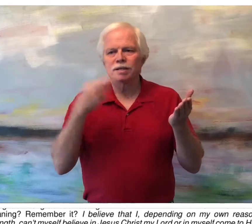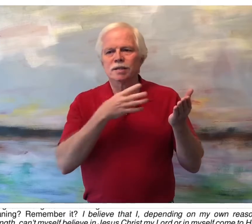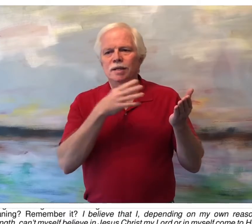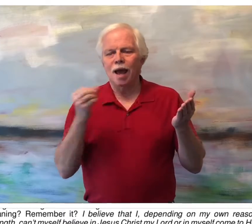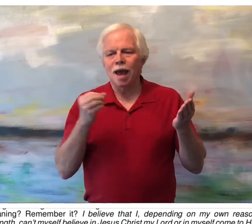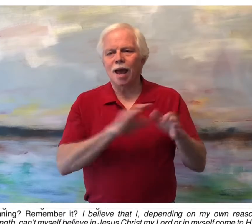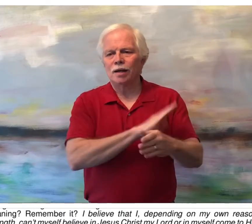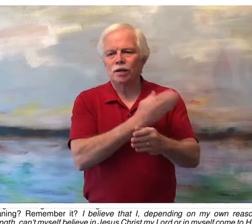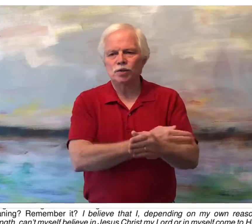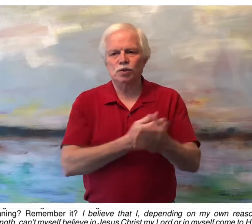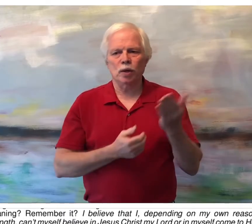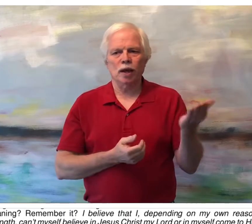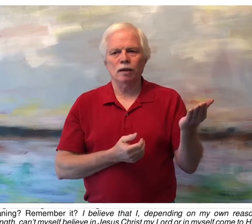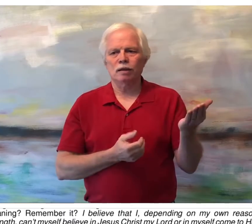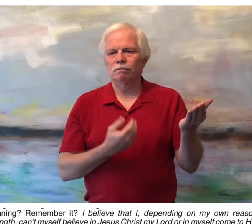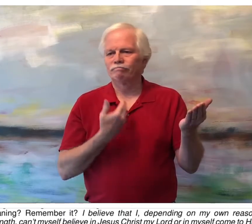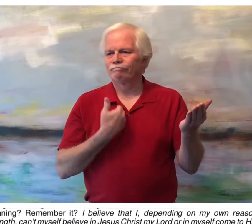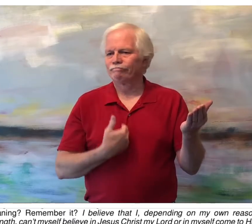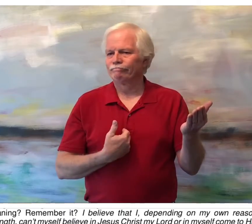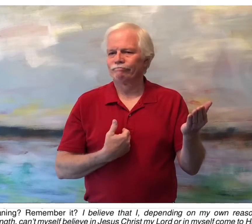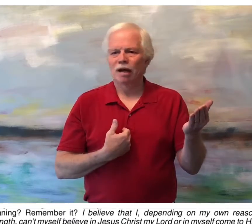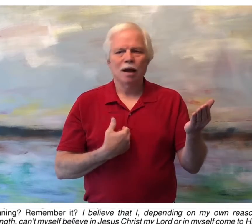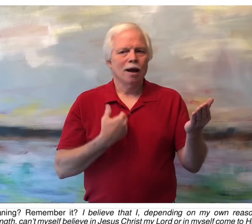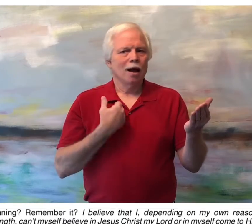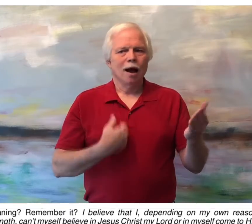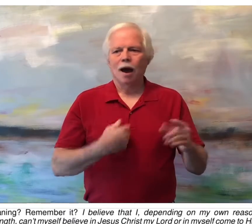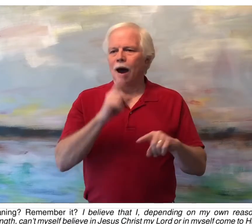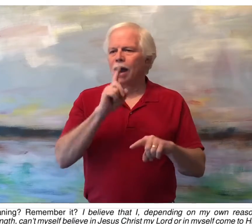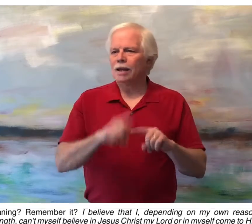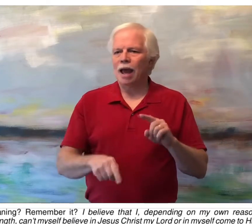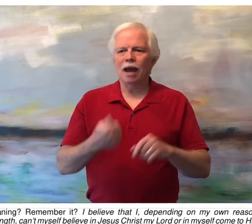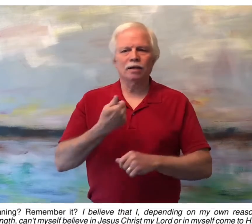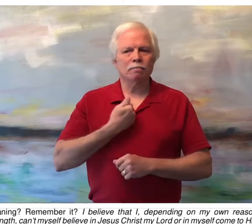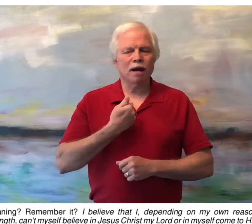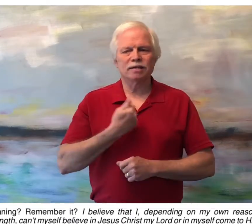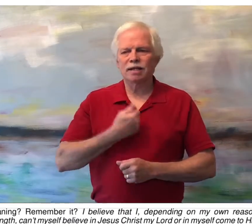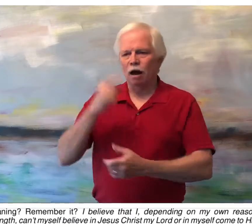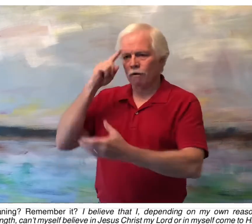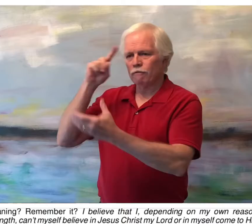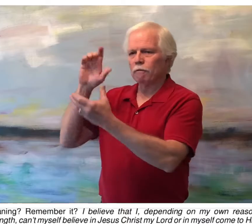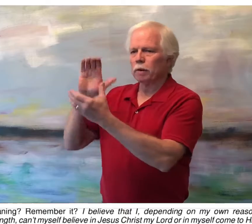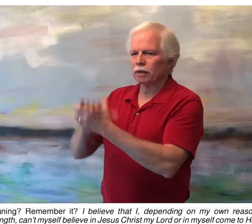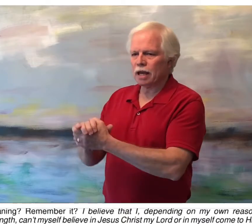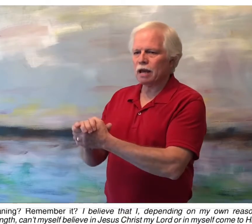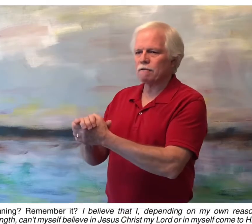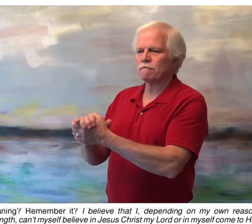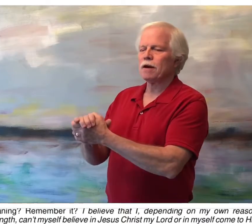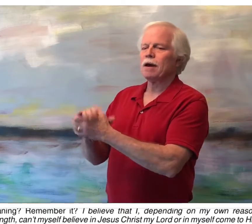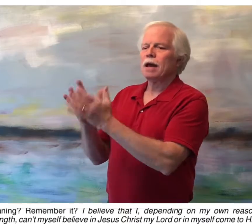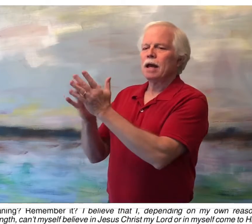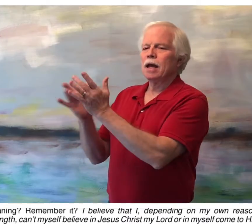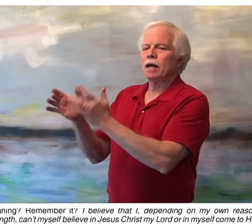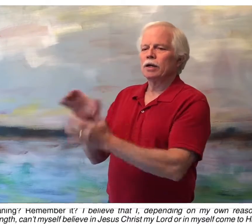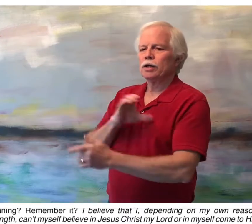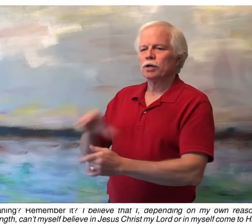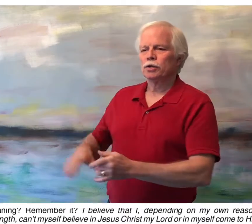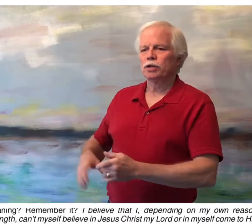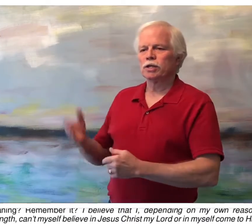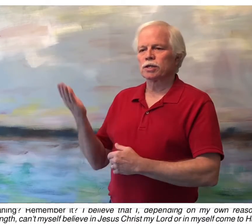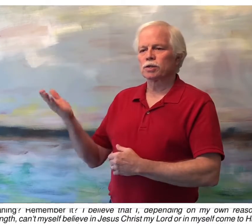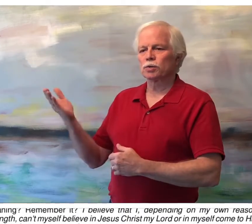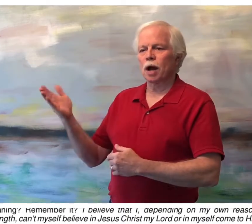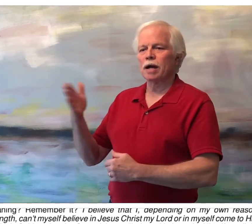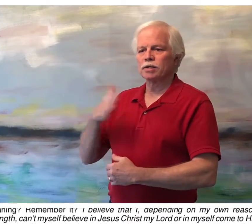reason and strength, I can't myself believe in